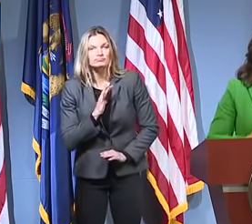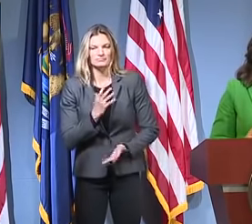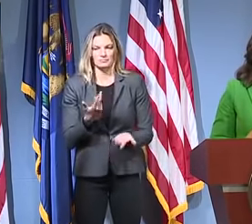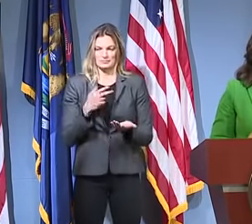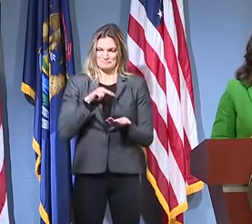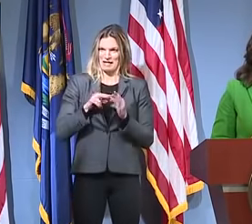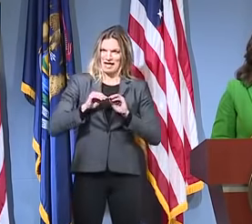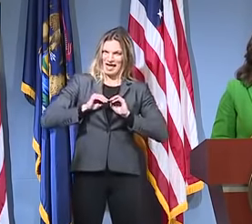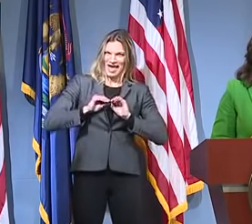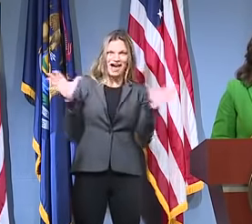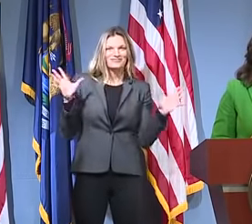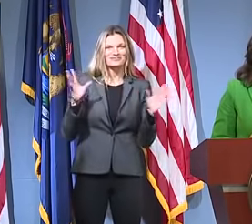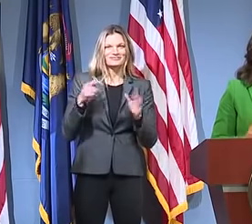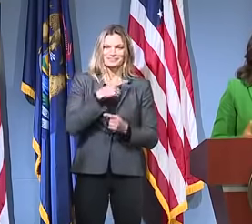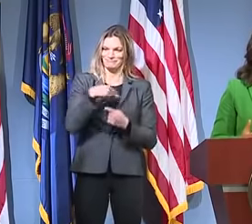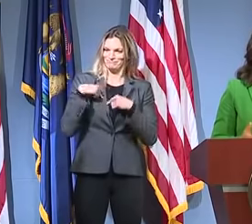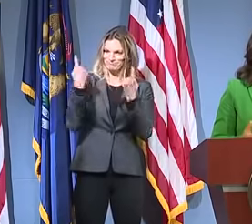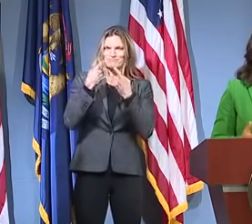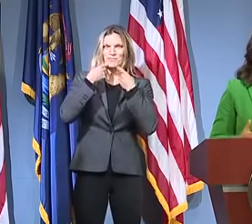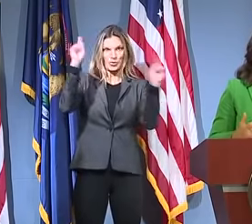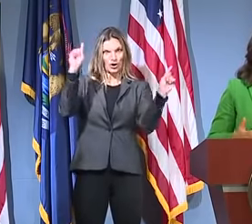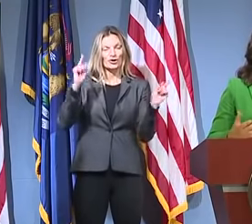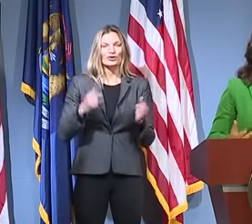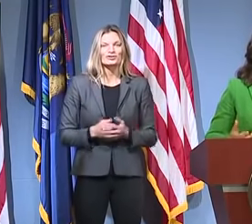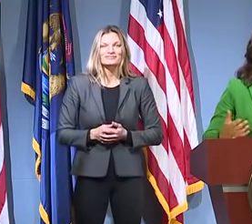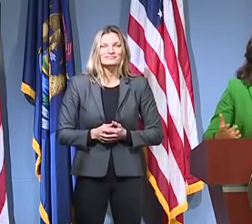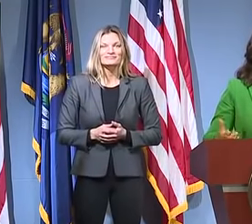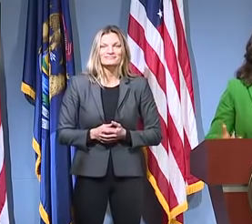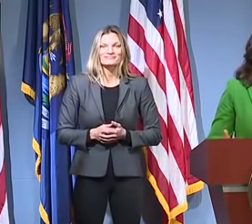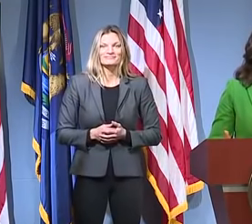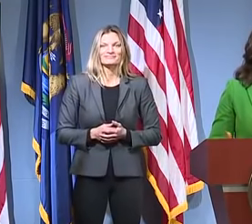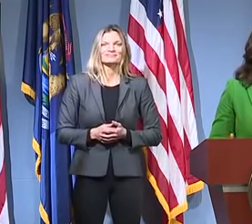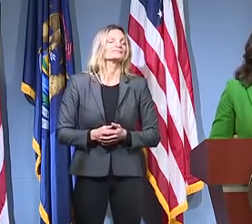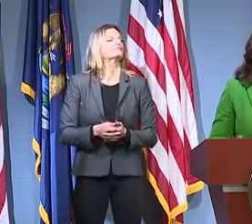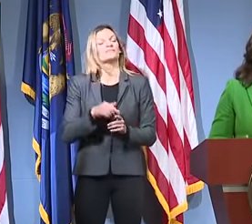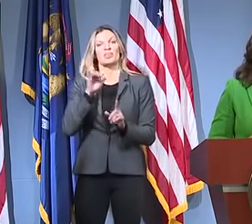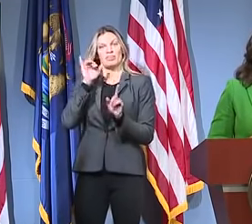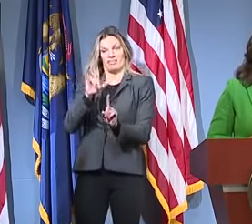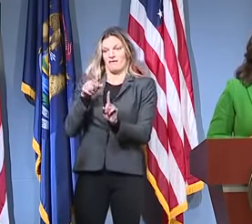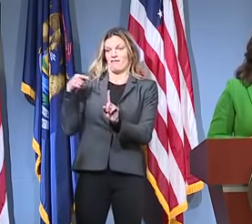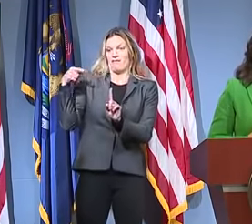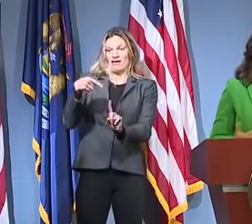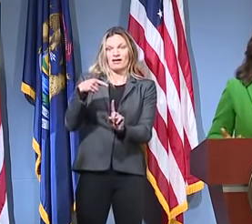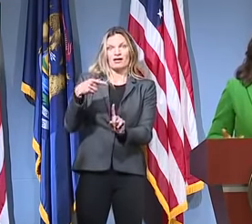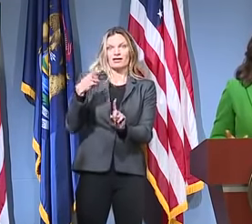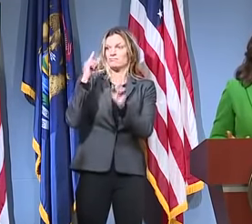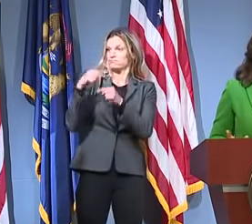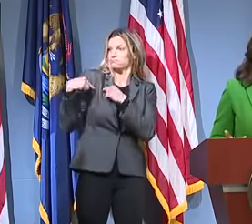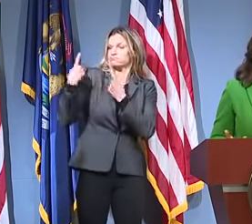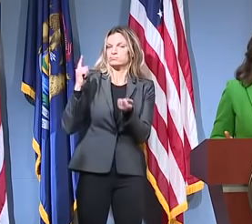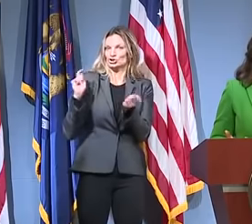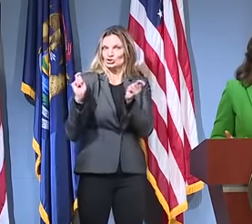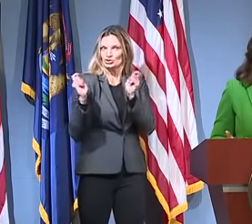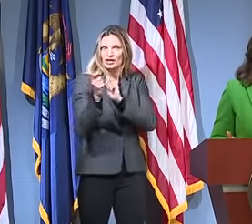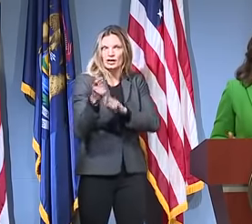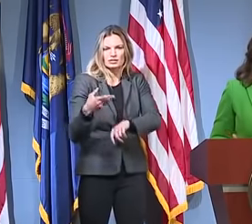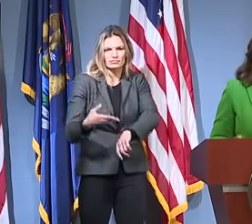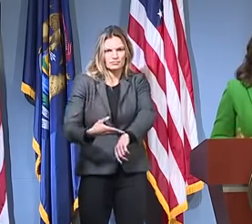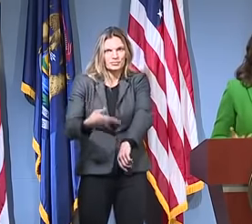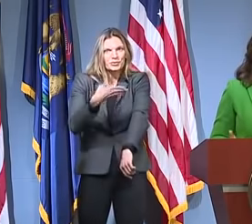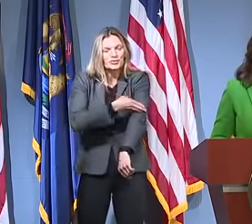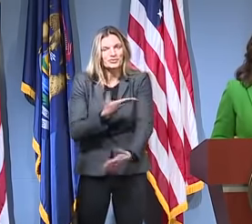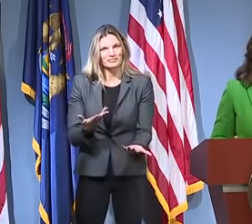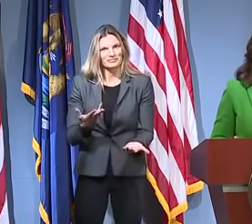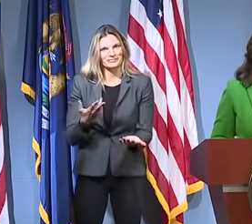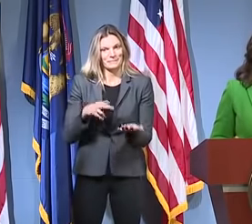made decisions and the data that we're using is really borne out to the benefit of people, our health first and foremost,